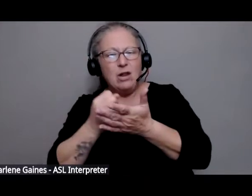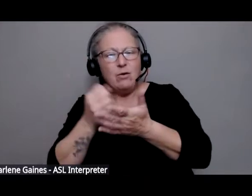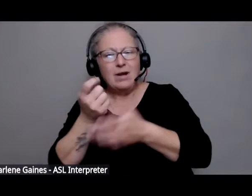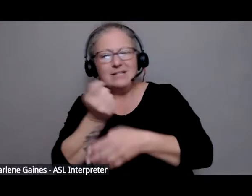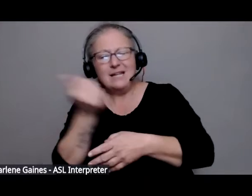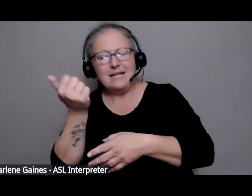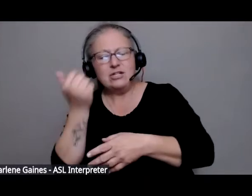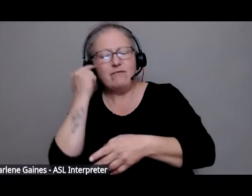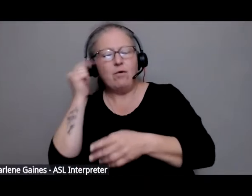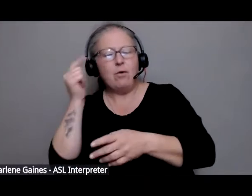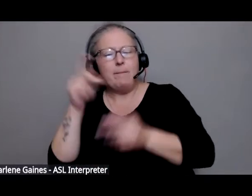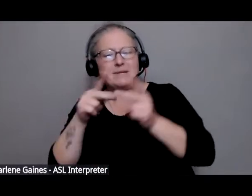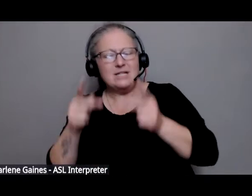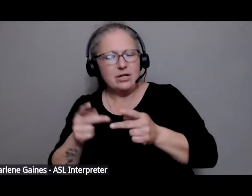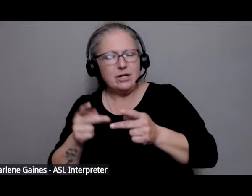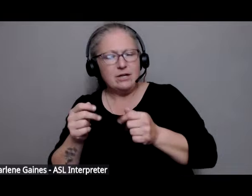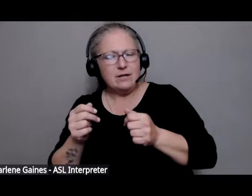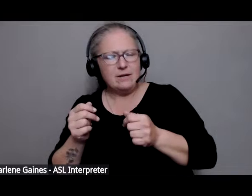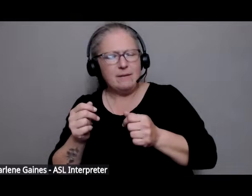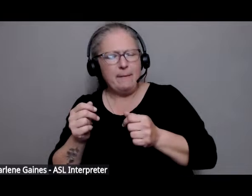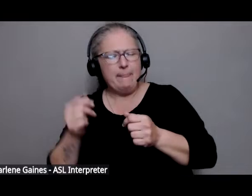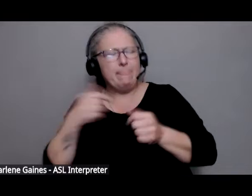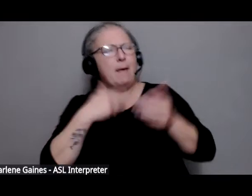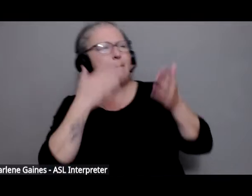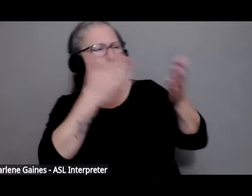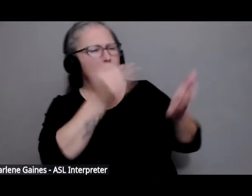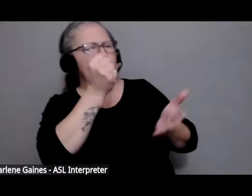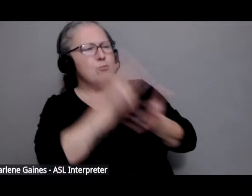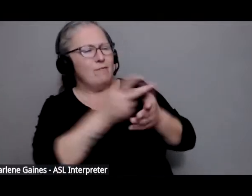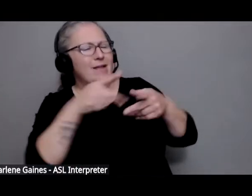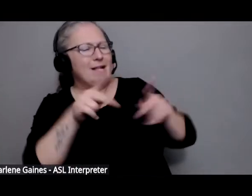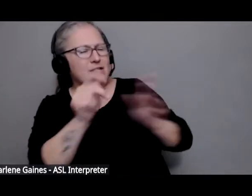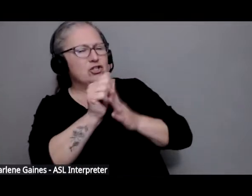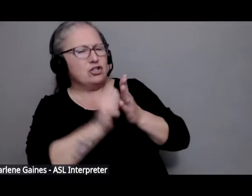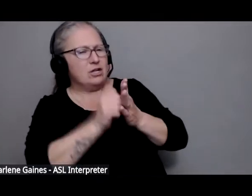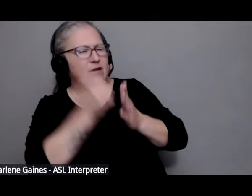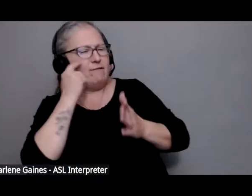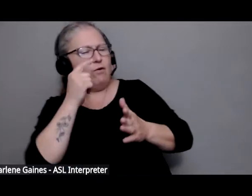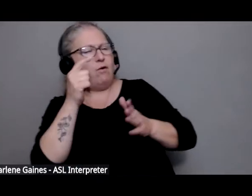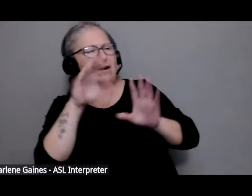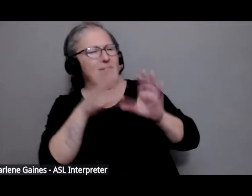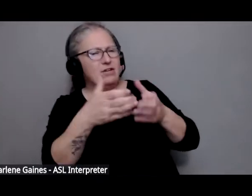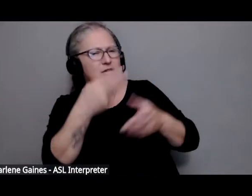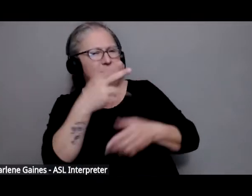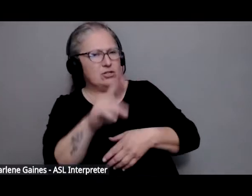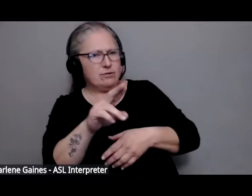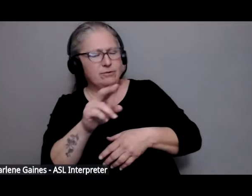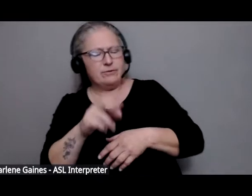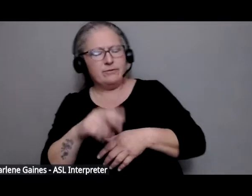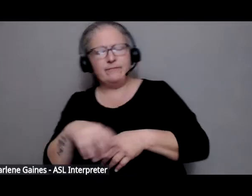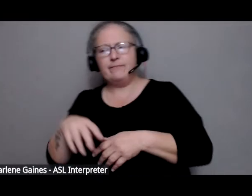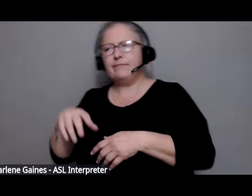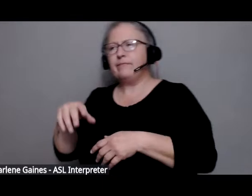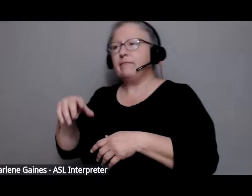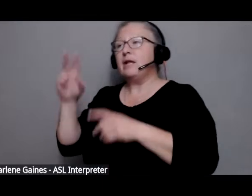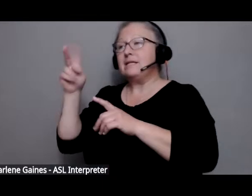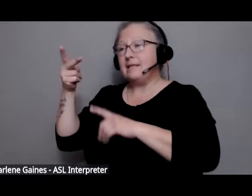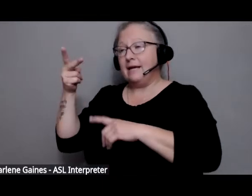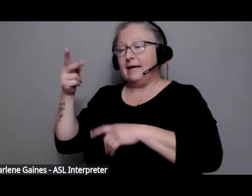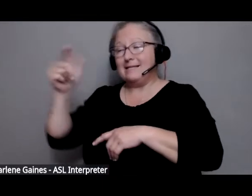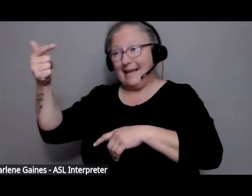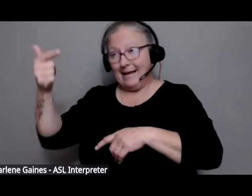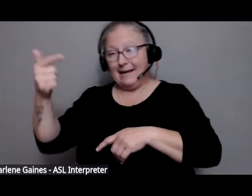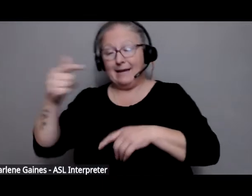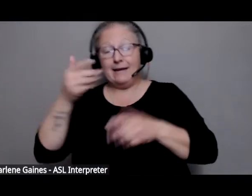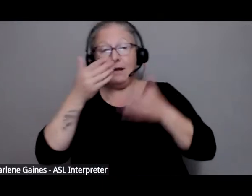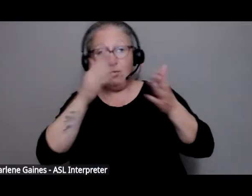position. I'll make a motion to approve the consent agenda for the Division of Human Services. Second. Okay, we have a motion and a second.